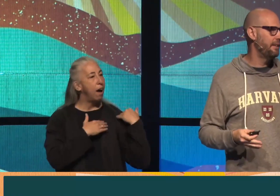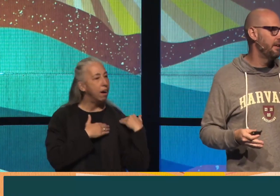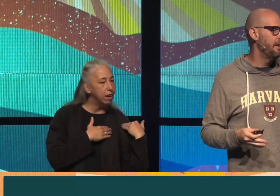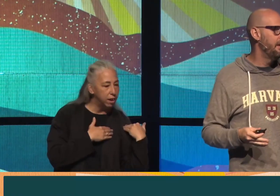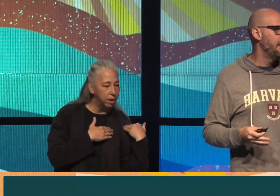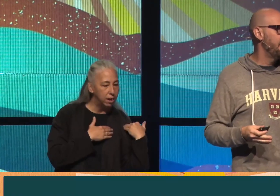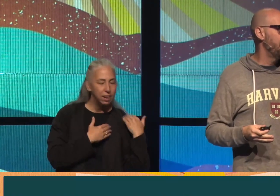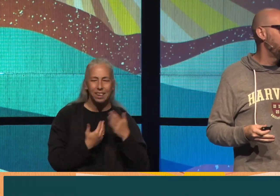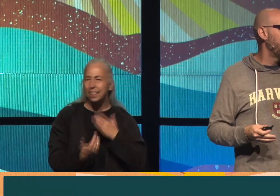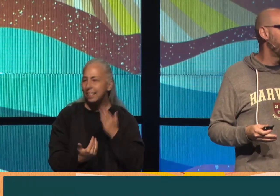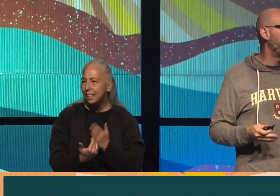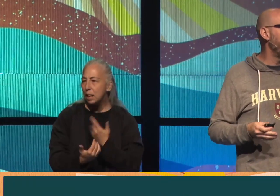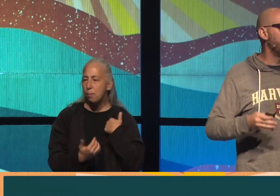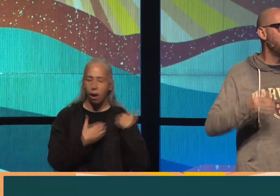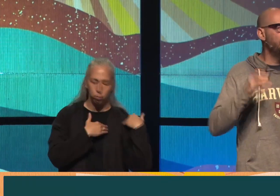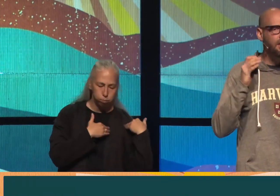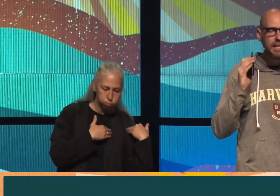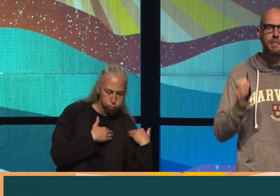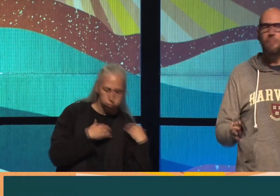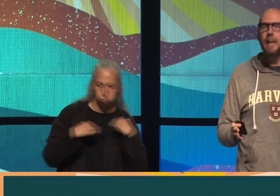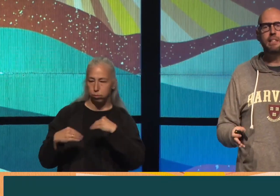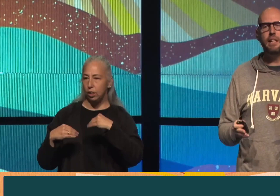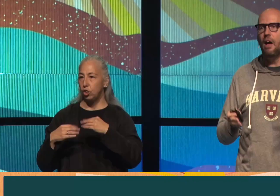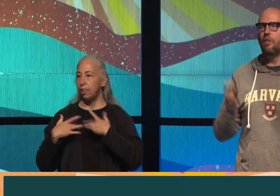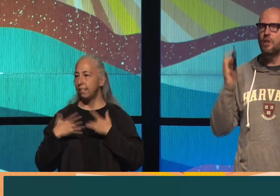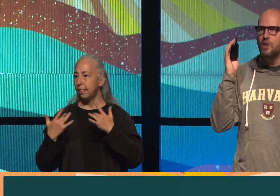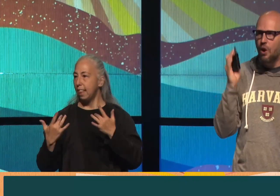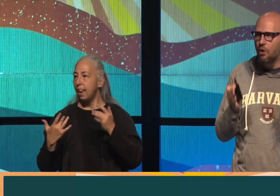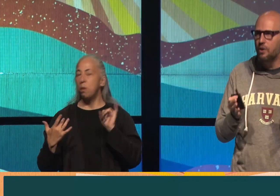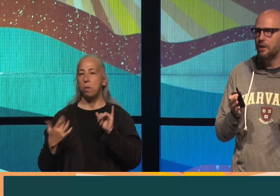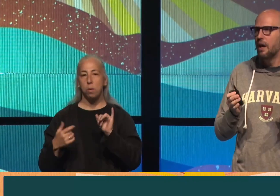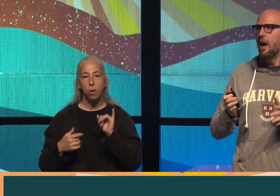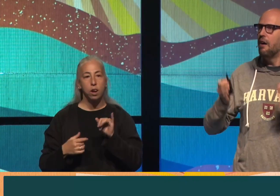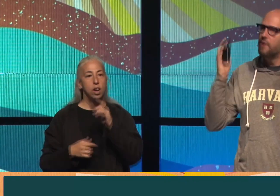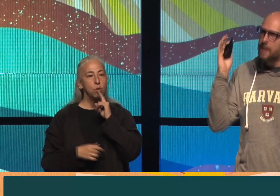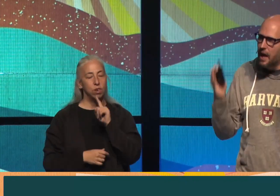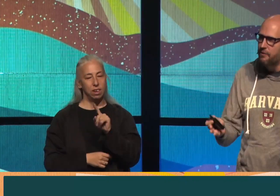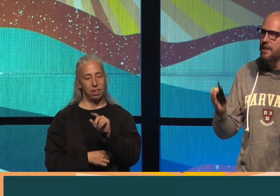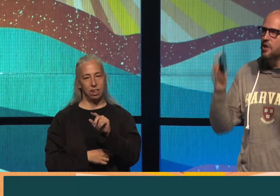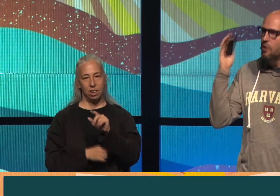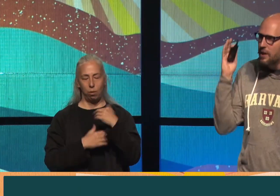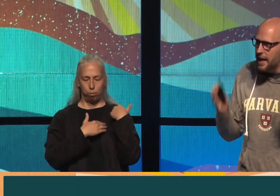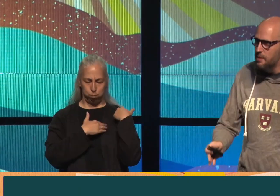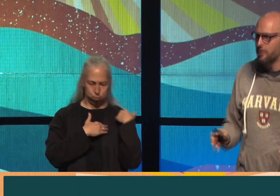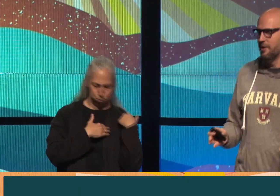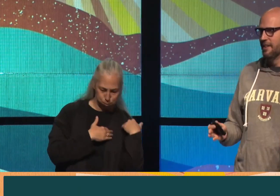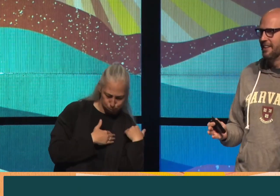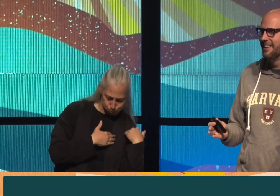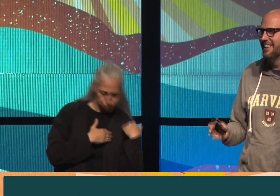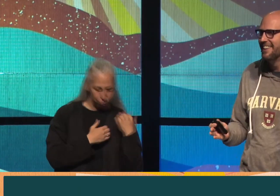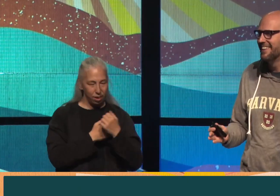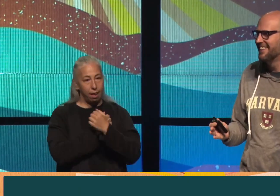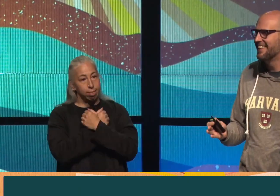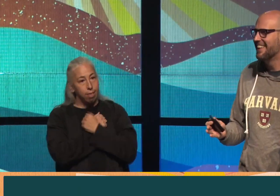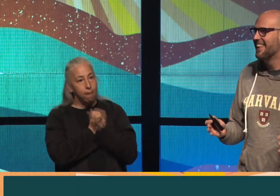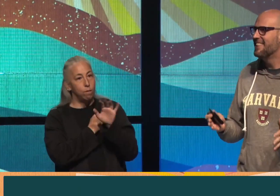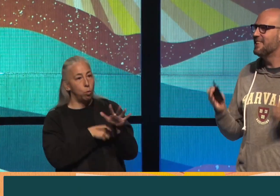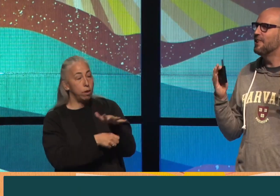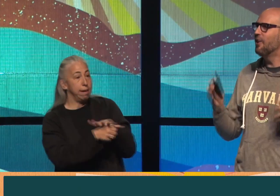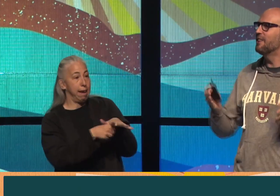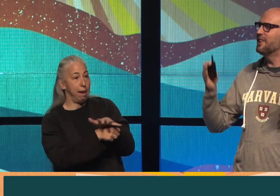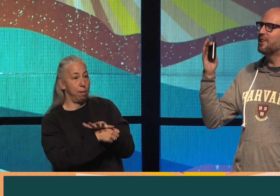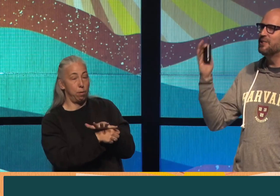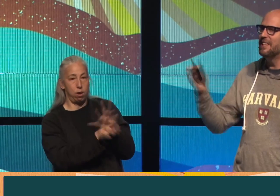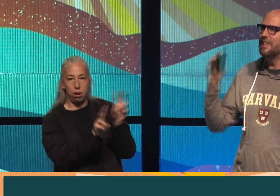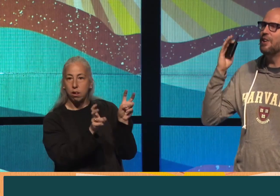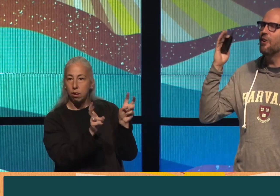light. Right? It's amazing how the yoke of loving your neighbor, the